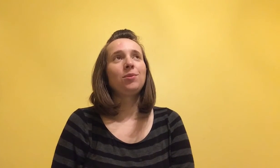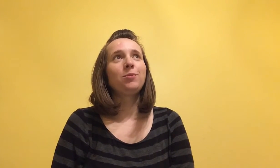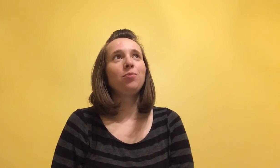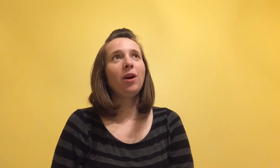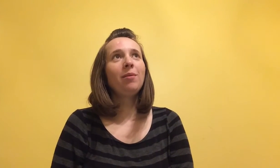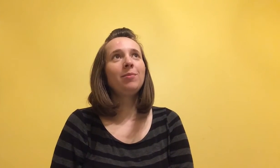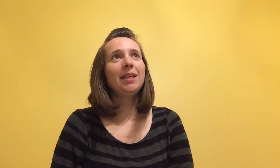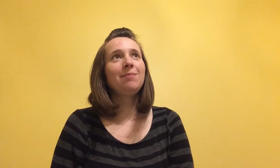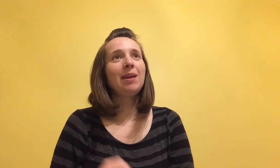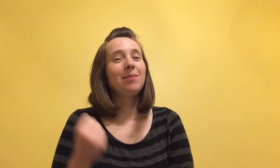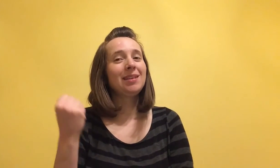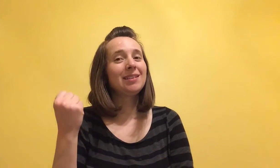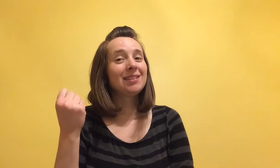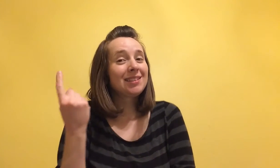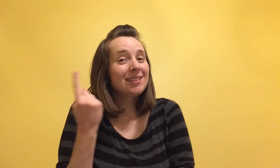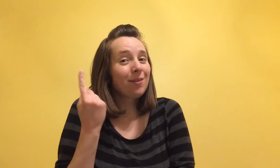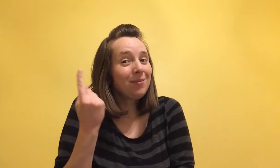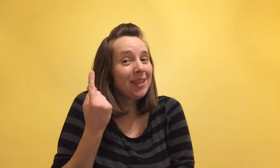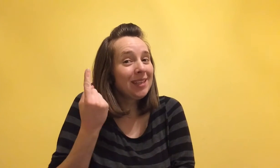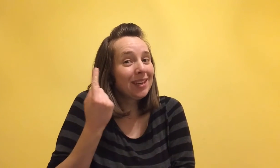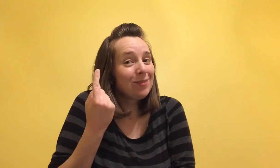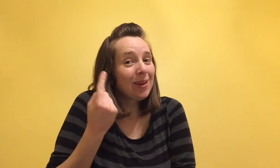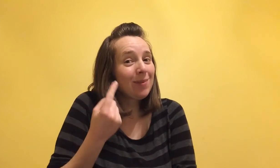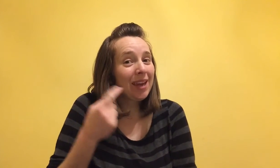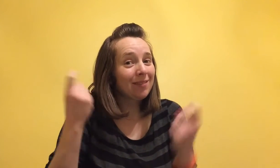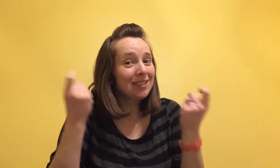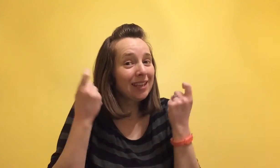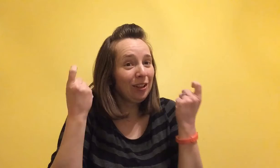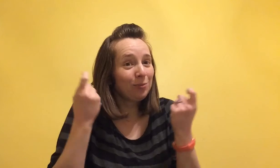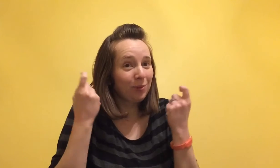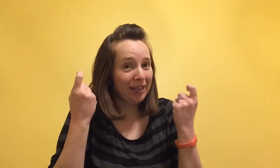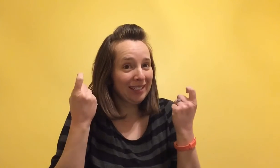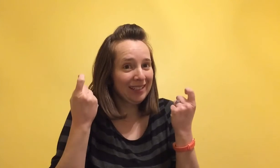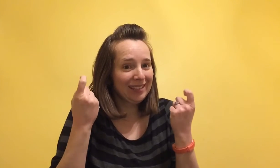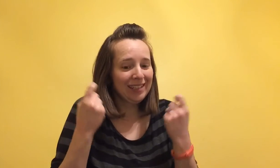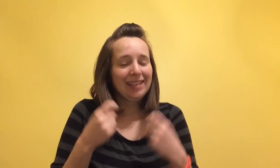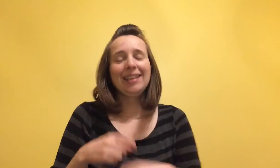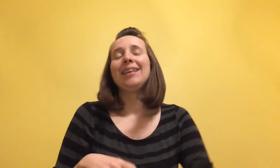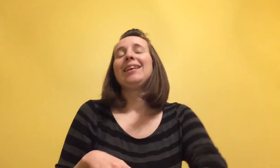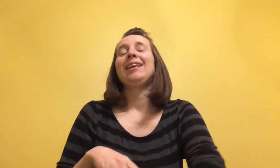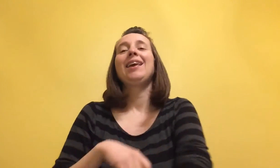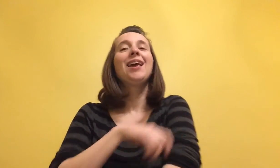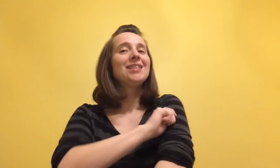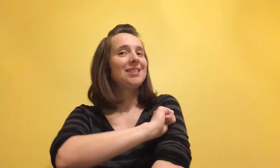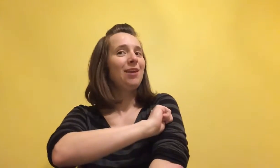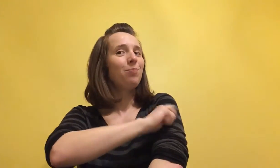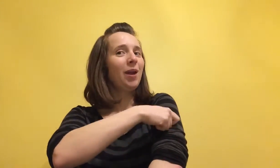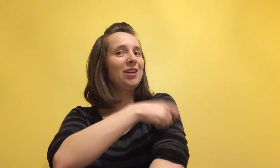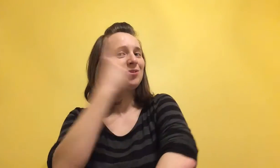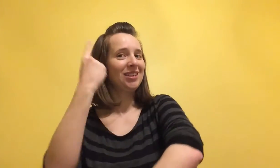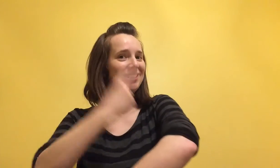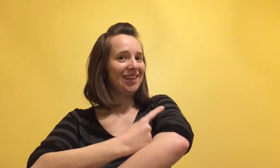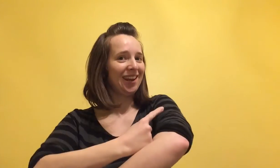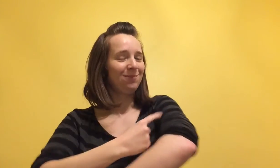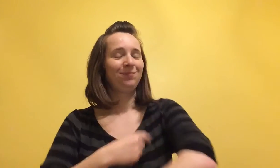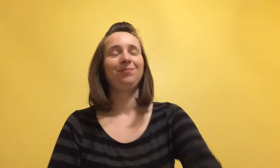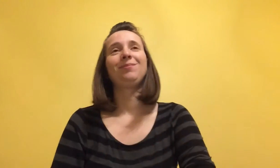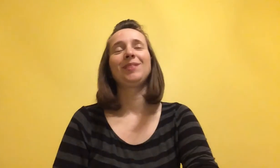was probably maybe something that you maybe have celebrated. St. Patrick's Day. All